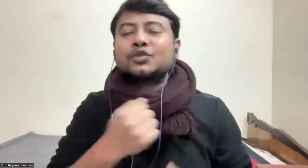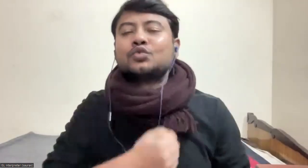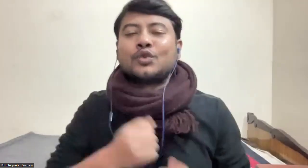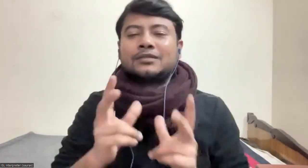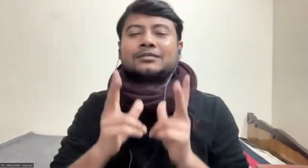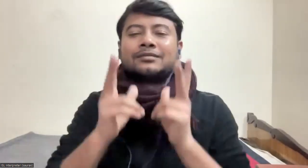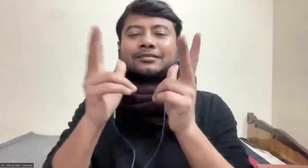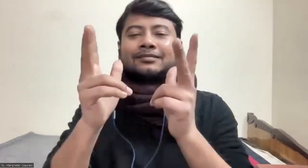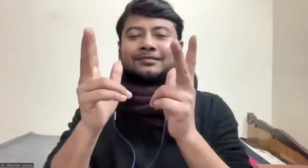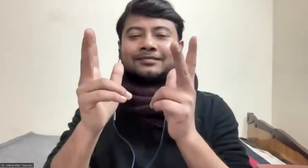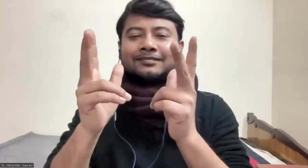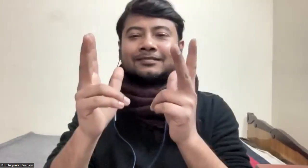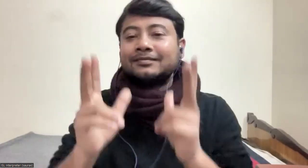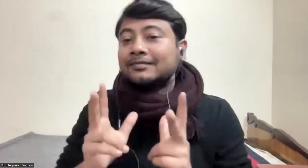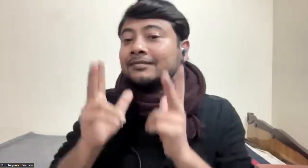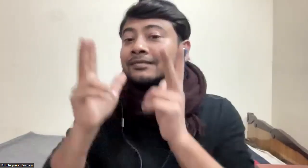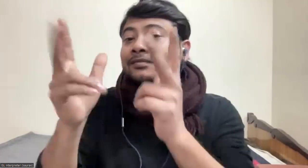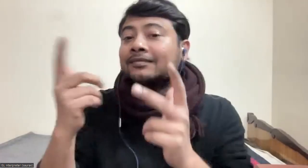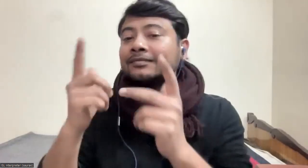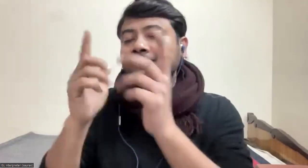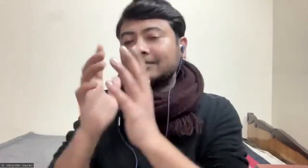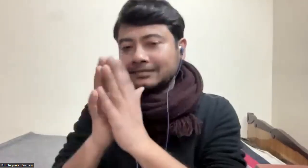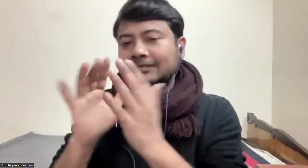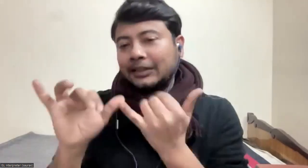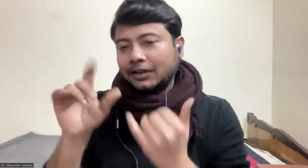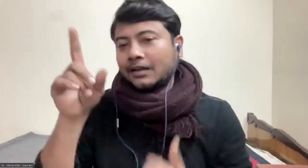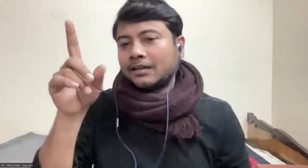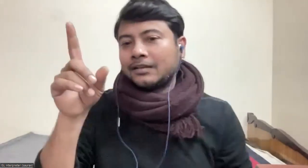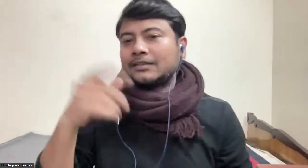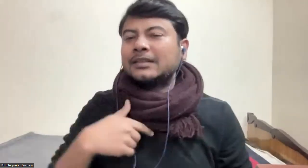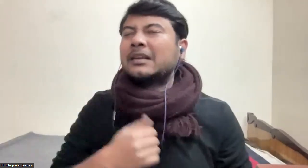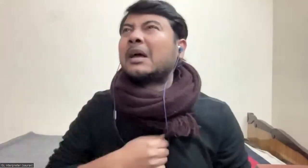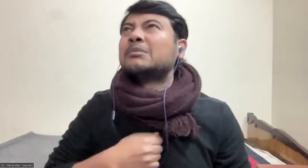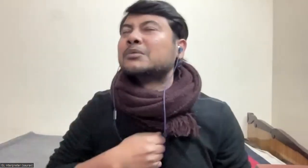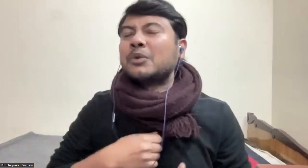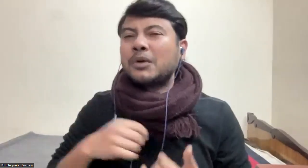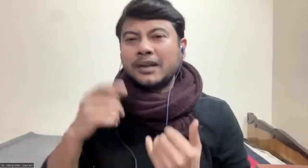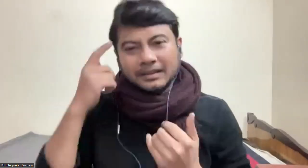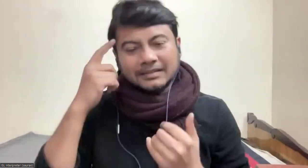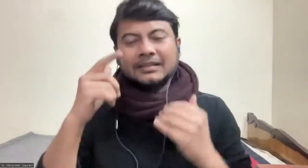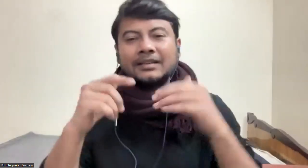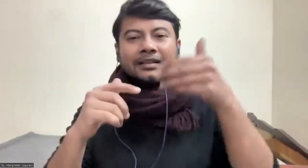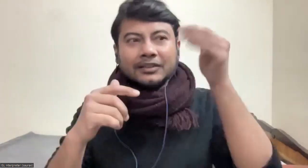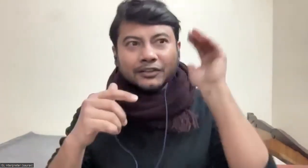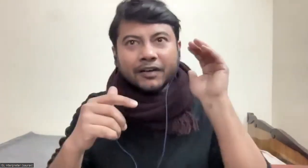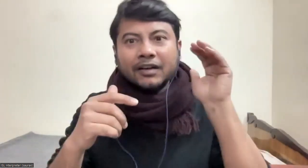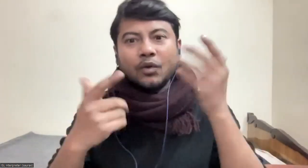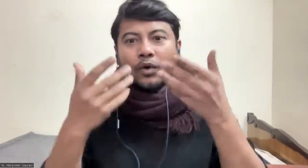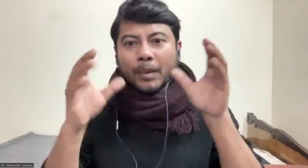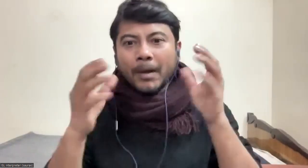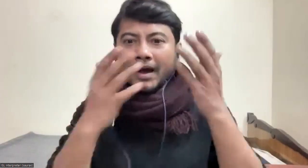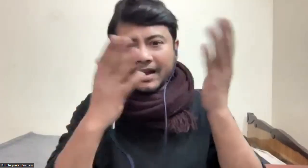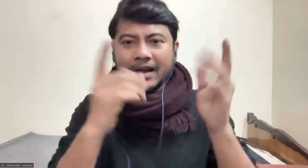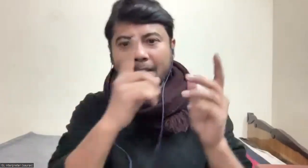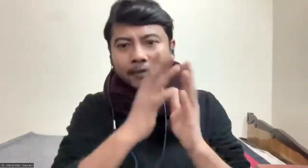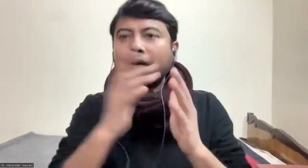I treated you, your name at the same level as Shiva's name or Lord Brahma's name. So